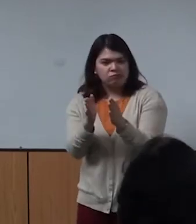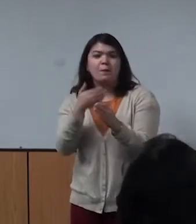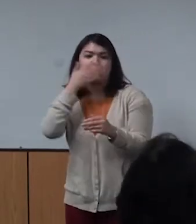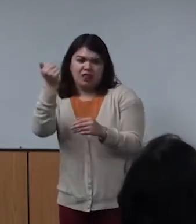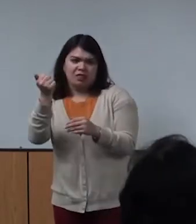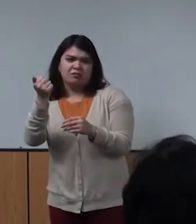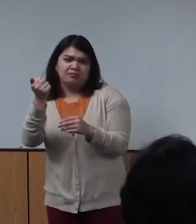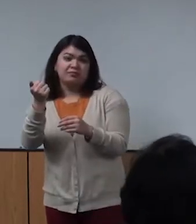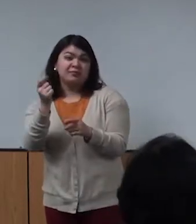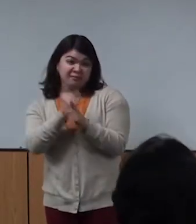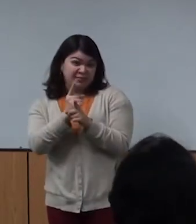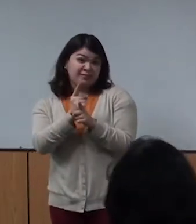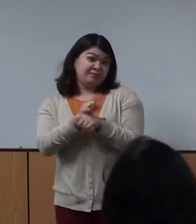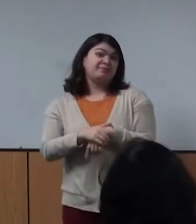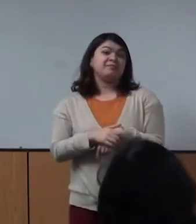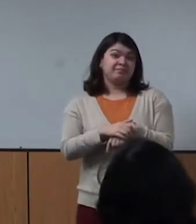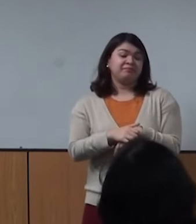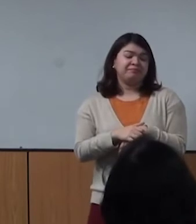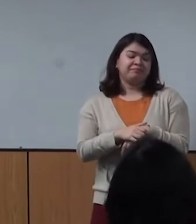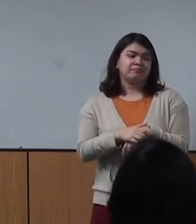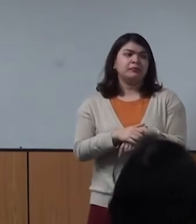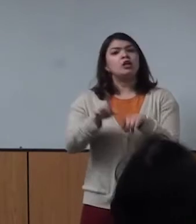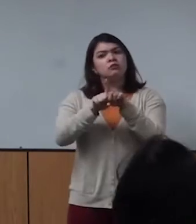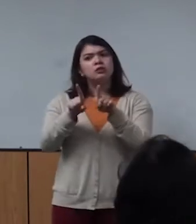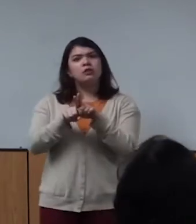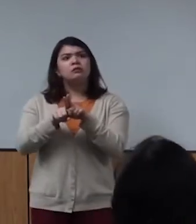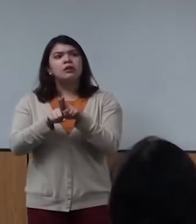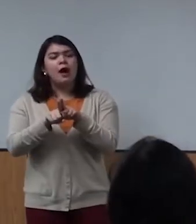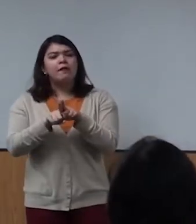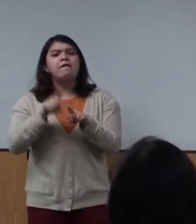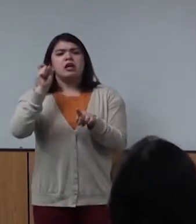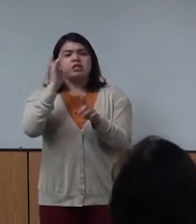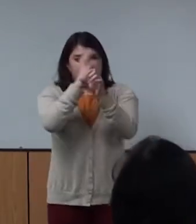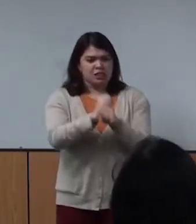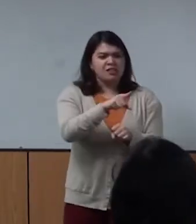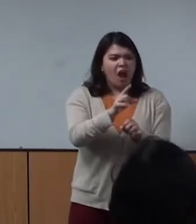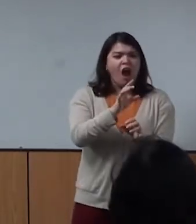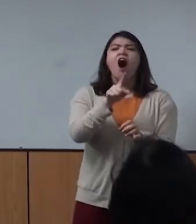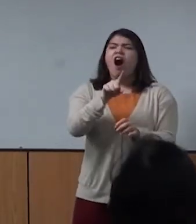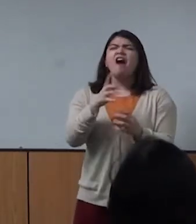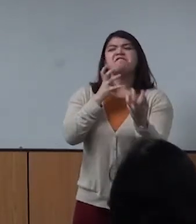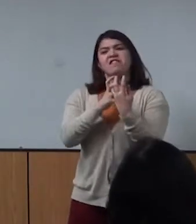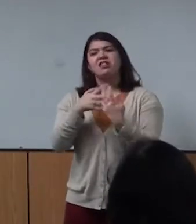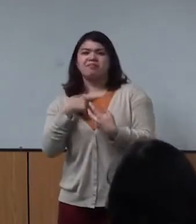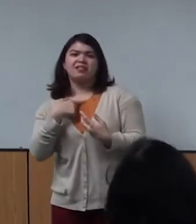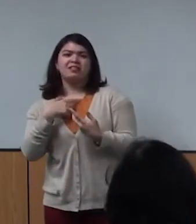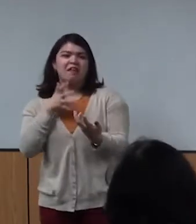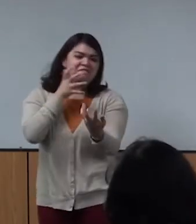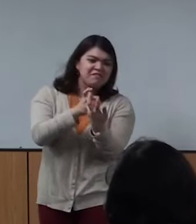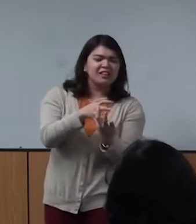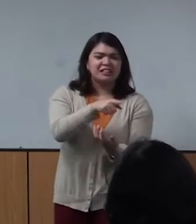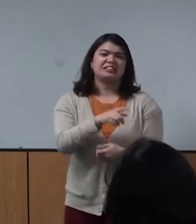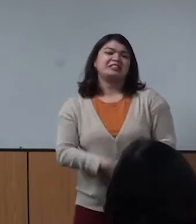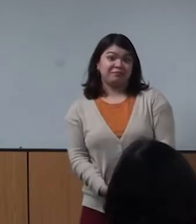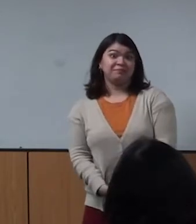then adapt materials whereby they can relate. Then